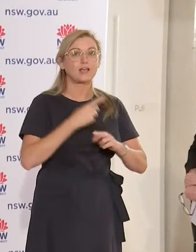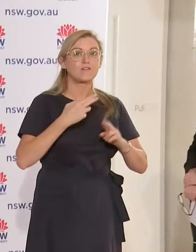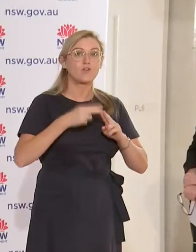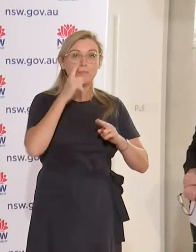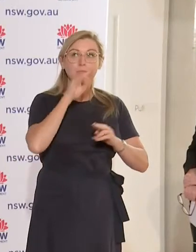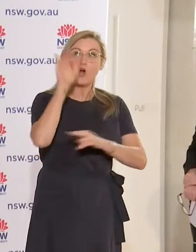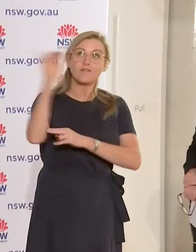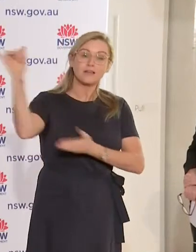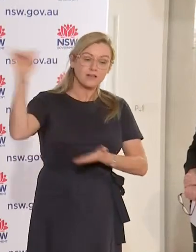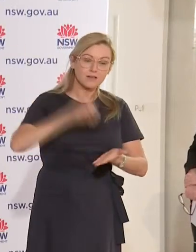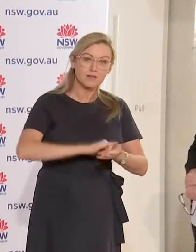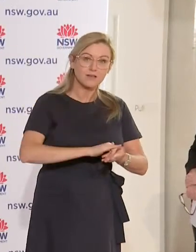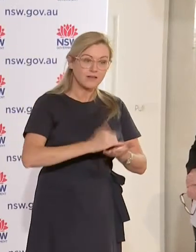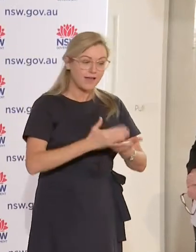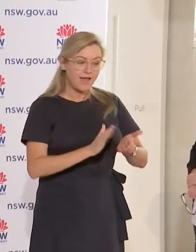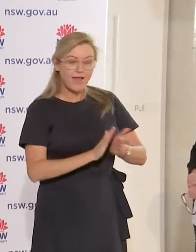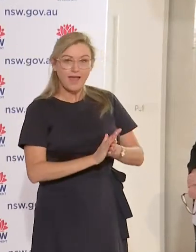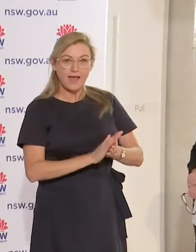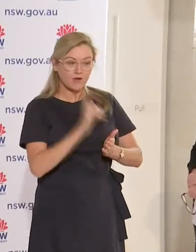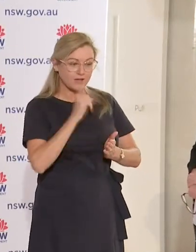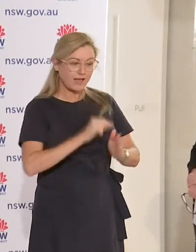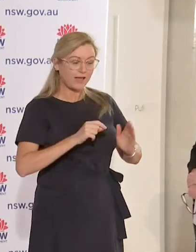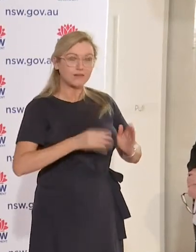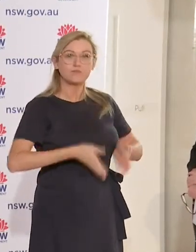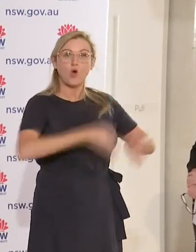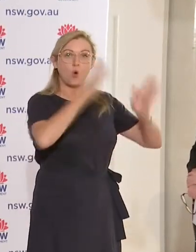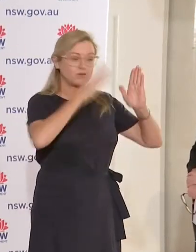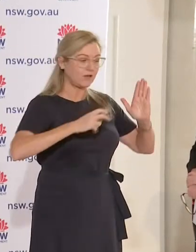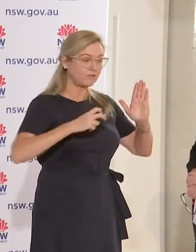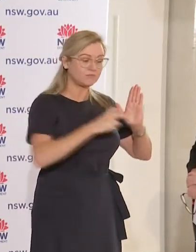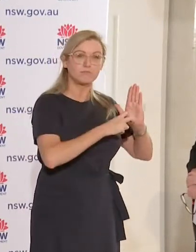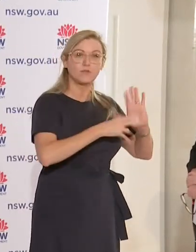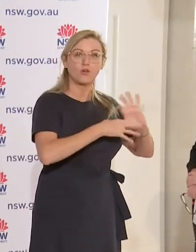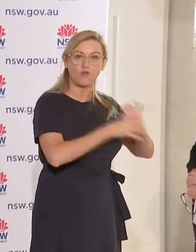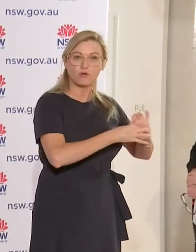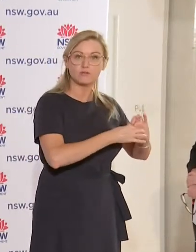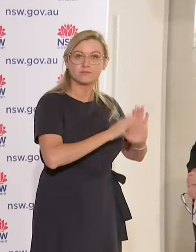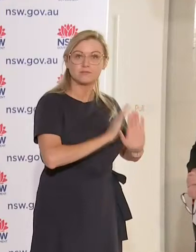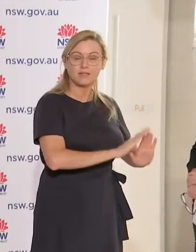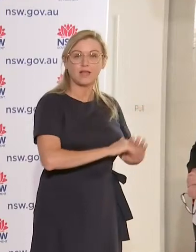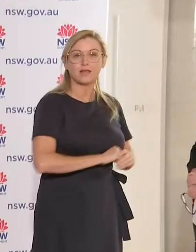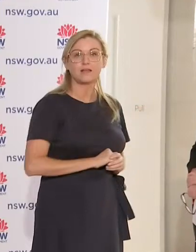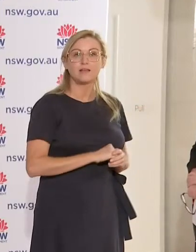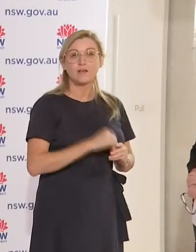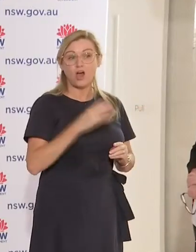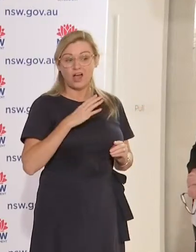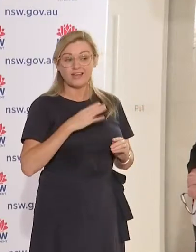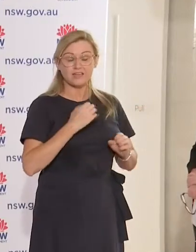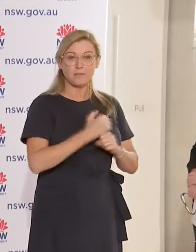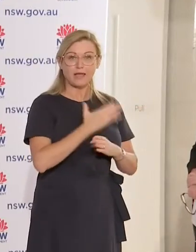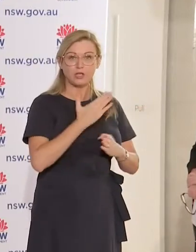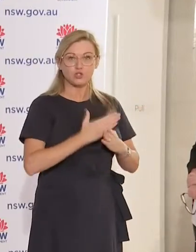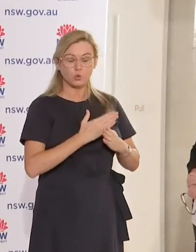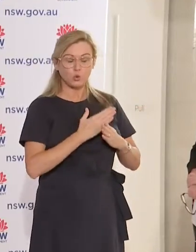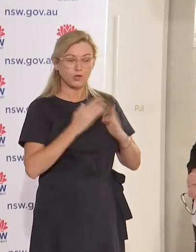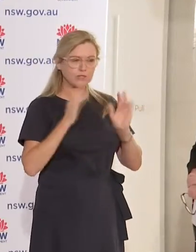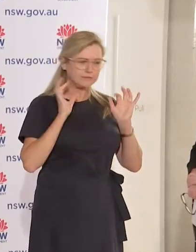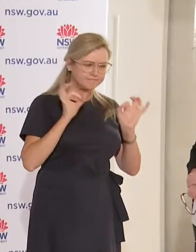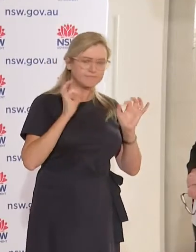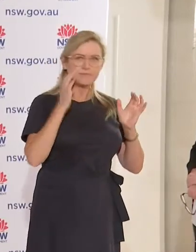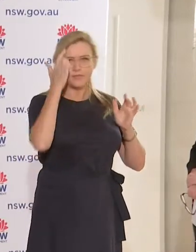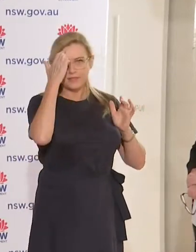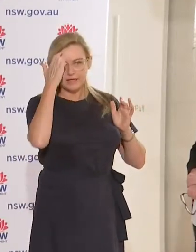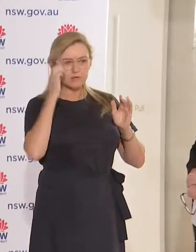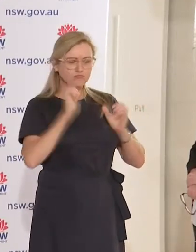lot of firsts New South Wales will be required to do, and I need to make sure that we're making those decisions in a proper way with all the resources of